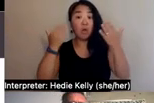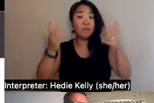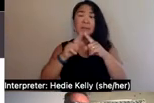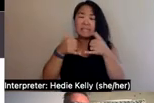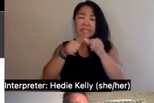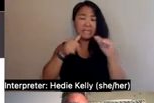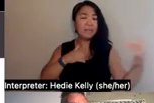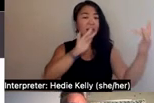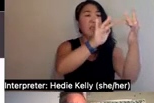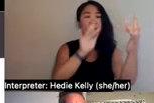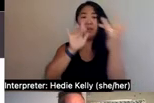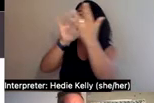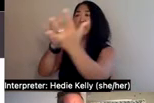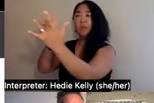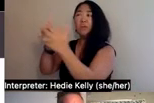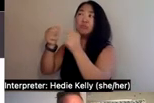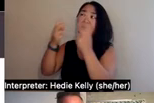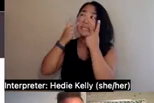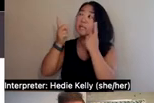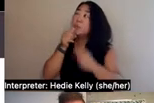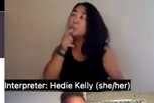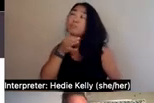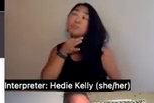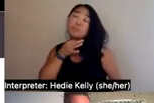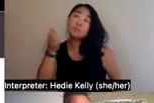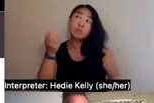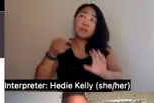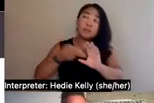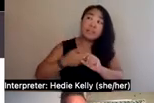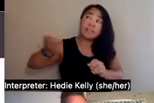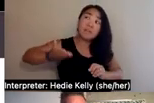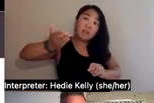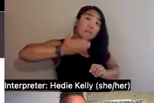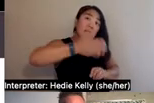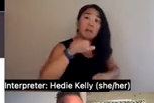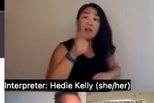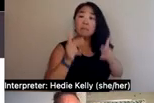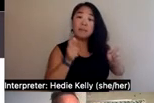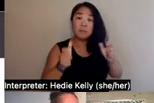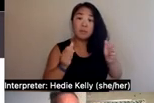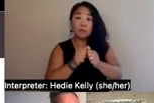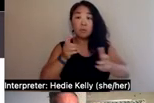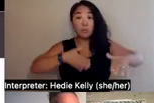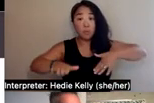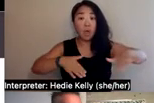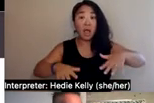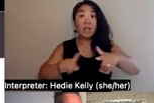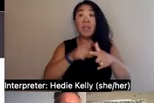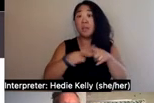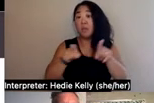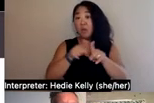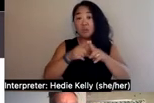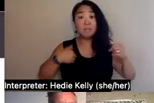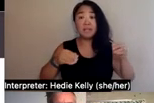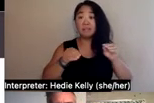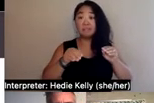in different populations and help, you know, invite others into the walk. And then I also just opened it up to my whole mailing list, not